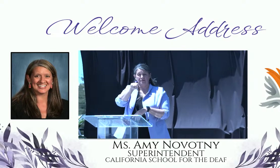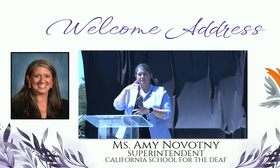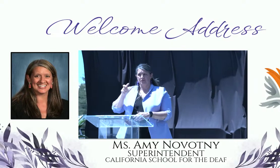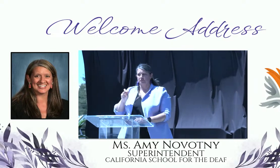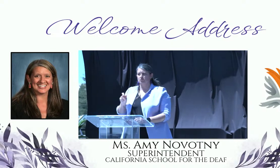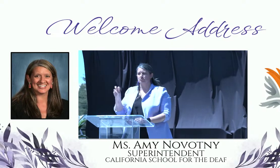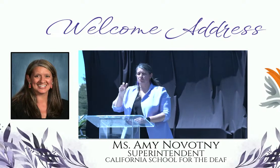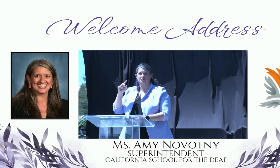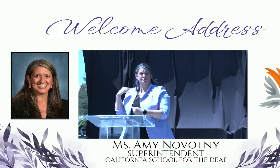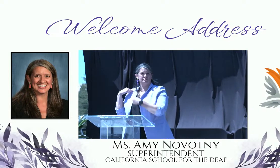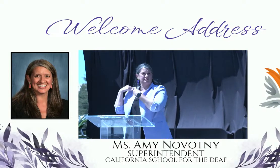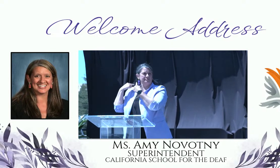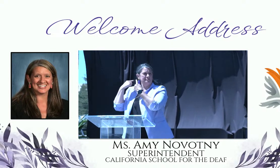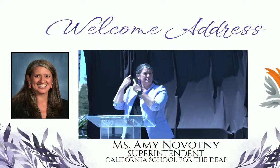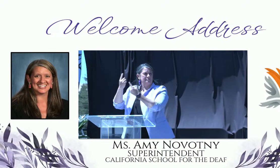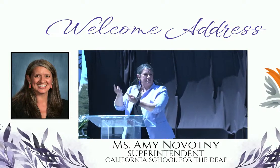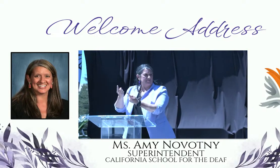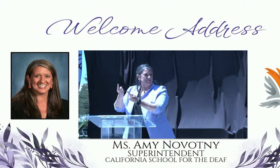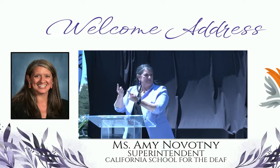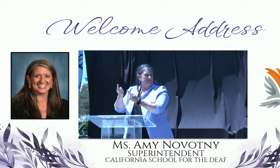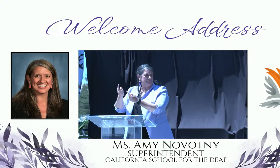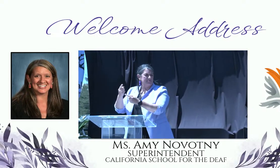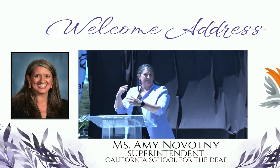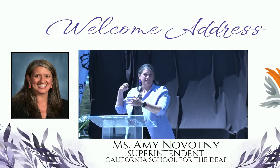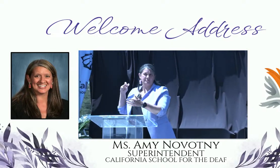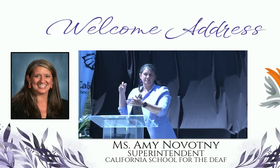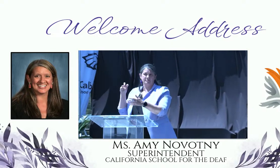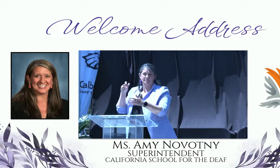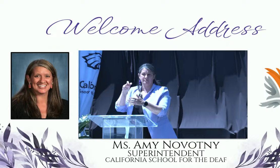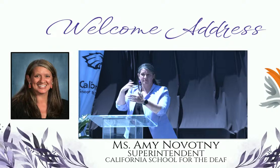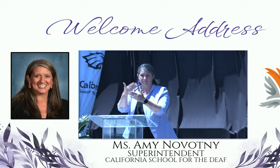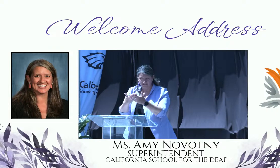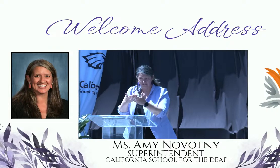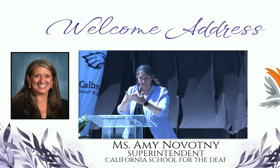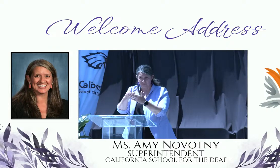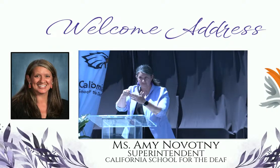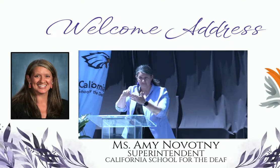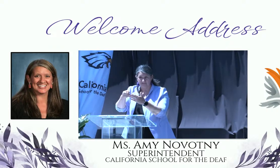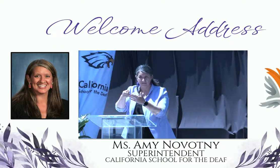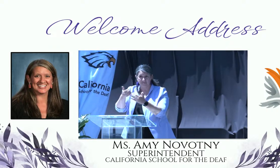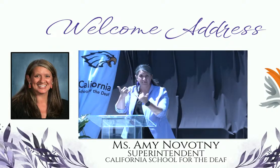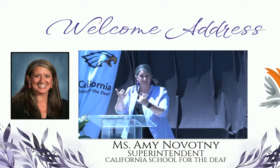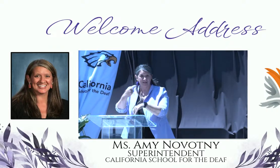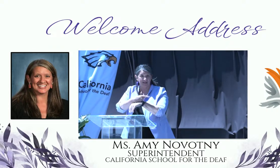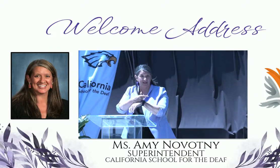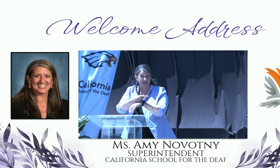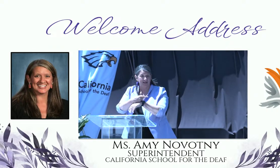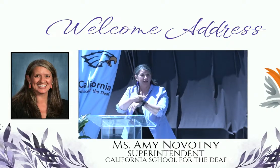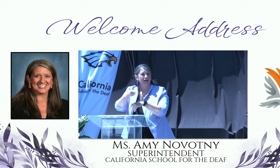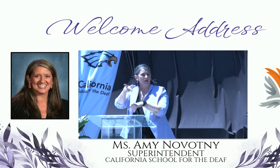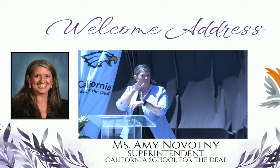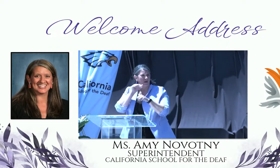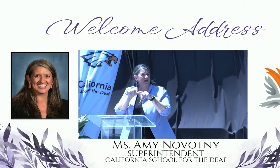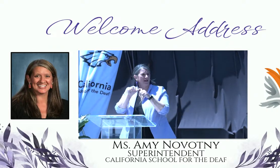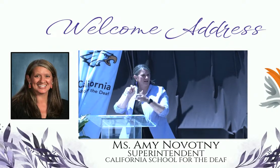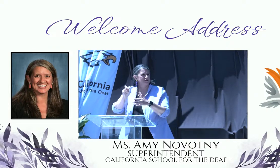And we want to keep that phrase, not just with us for today, but until we got here today